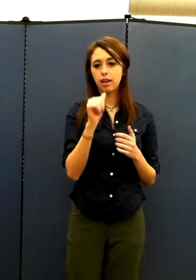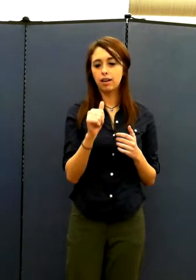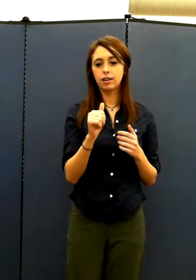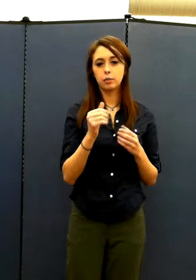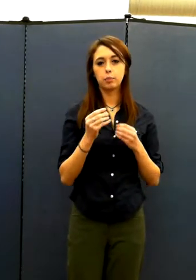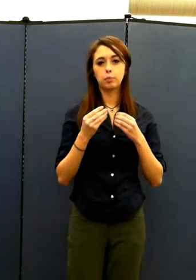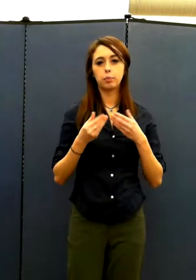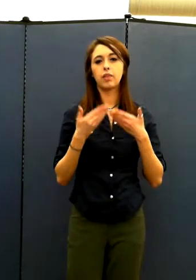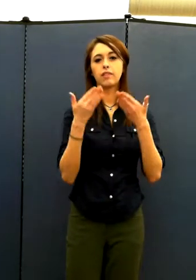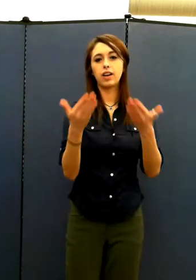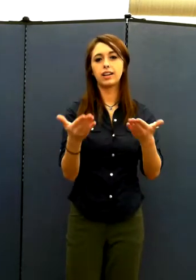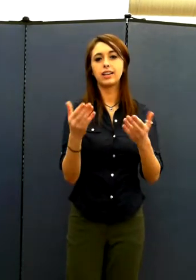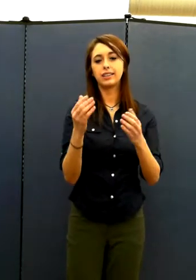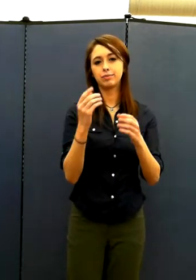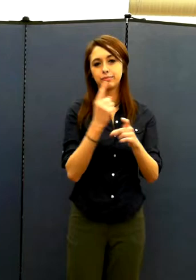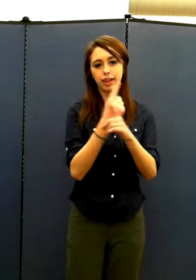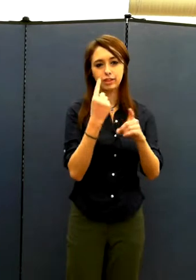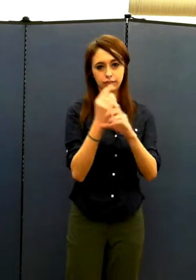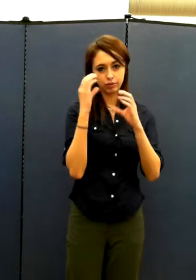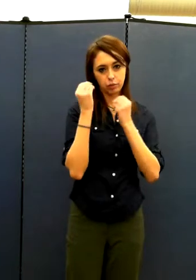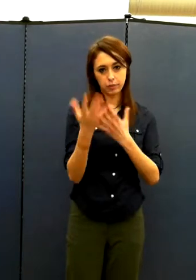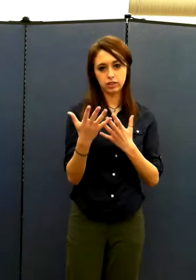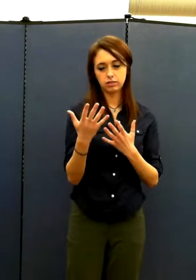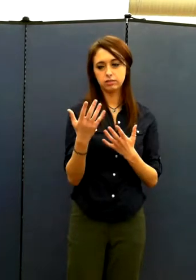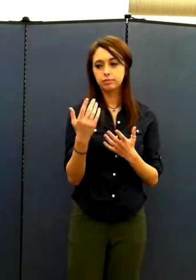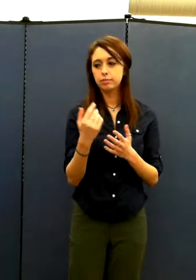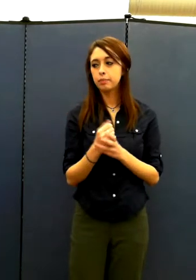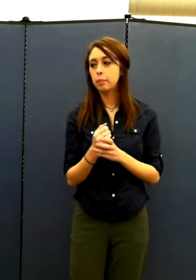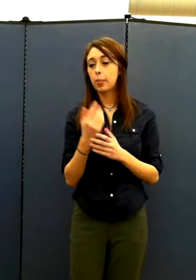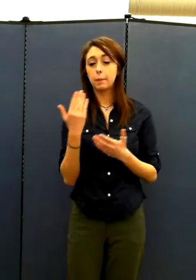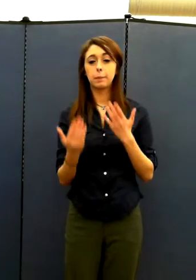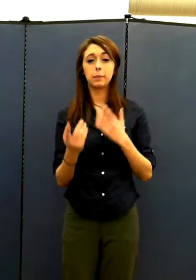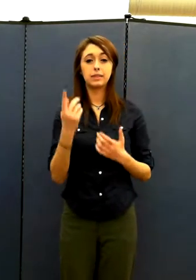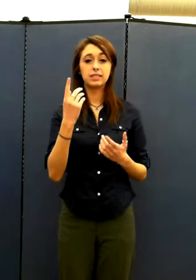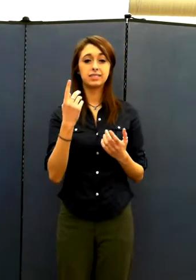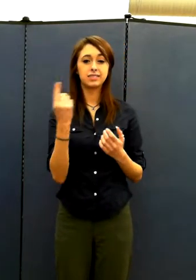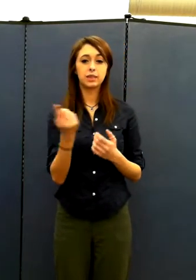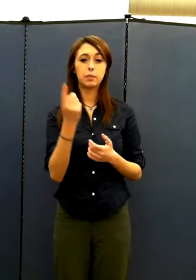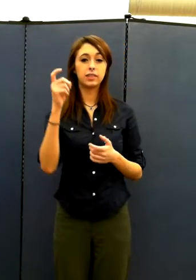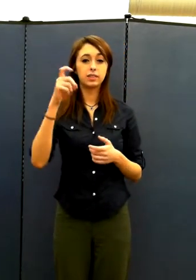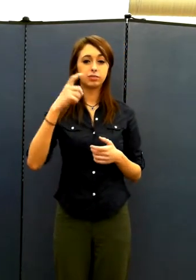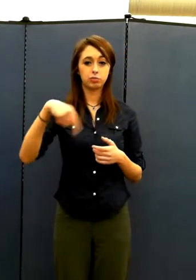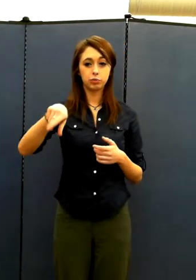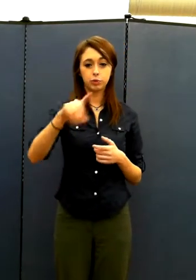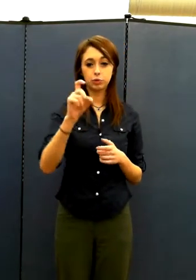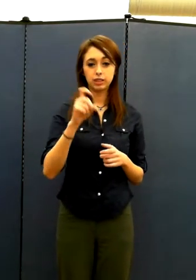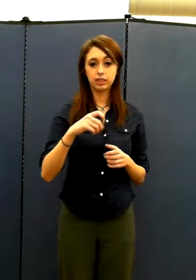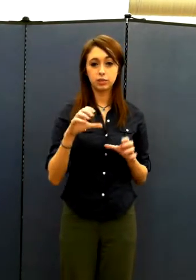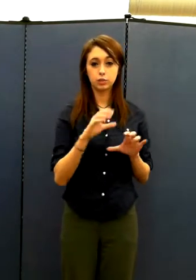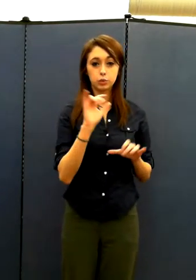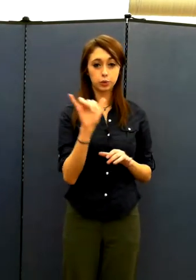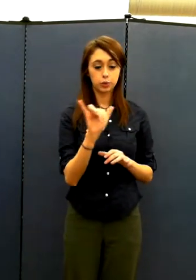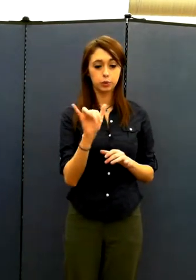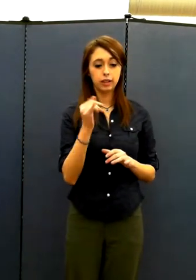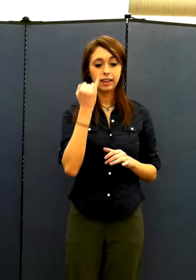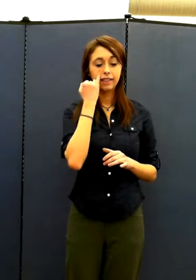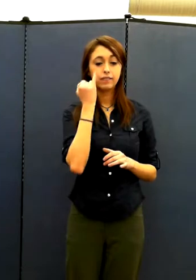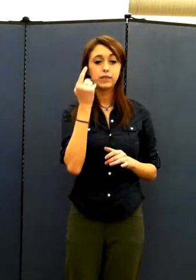now this is something that you might have to do too, that if you know you are not providing an effective interpretation, you must fix